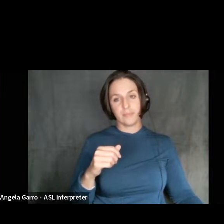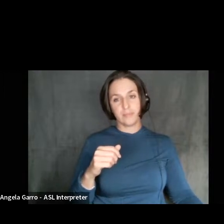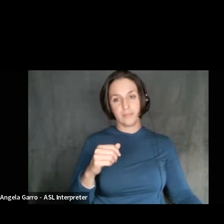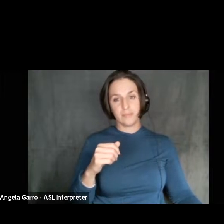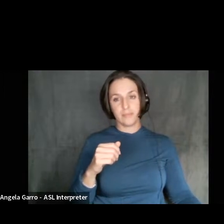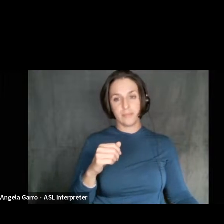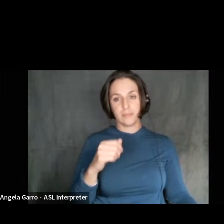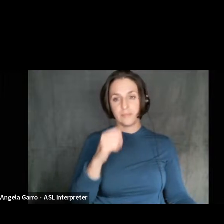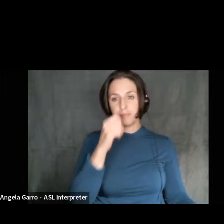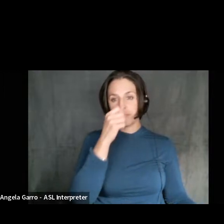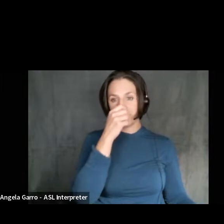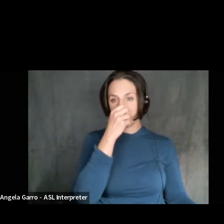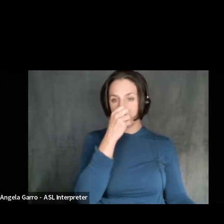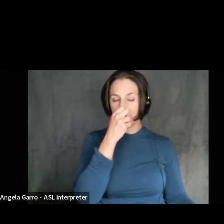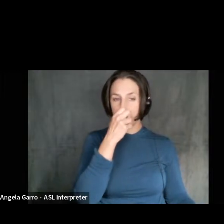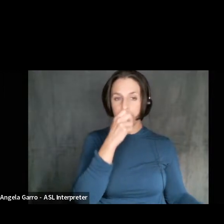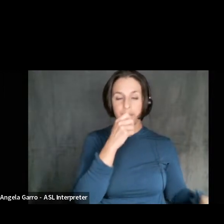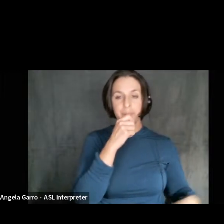Great.